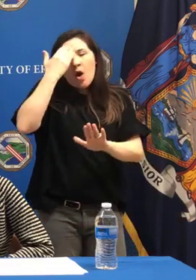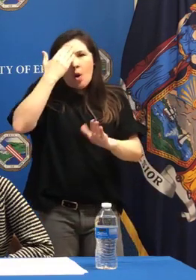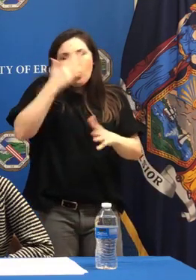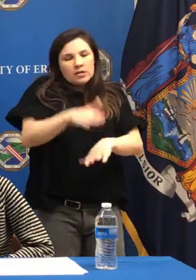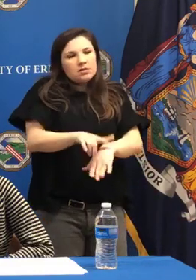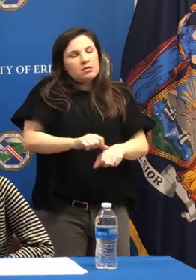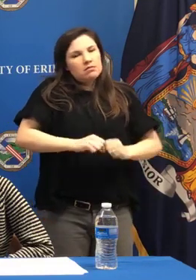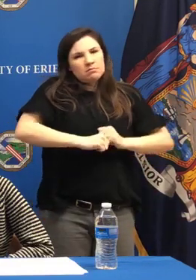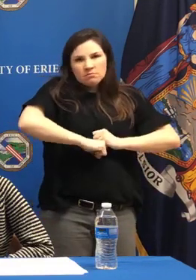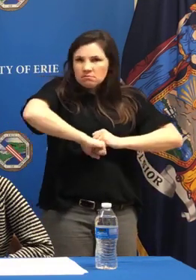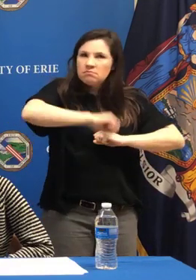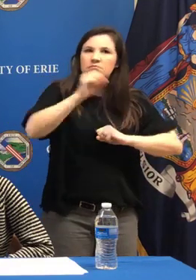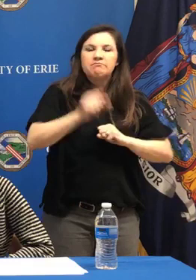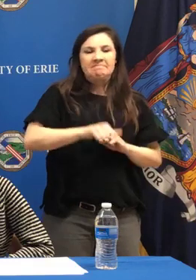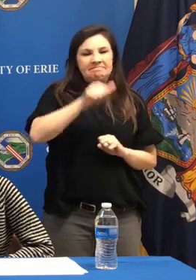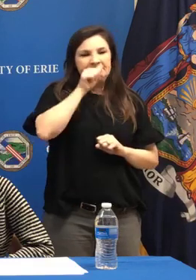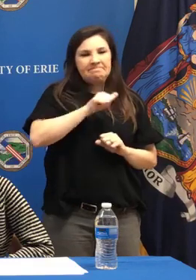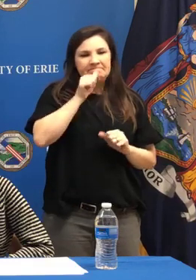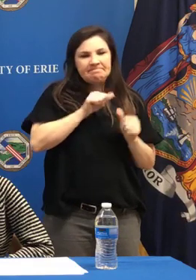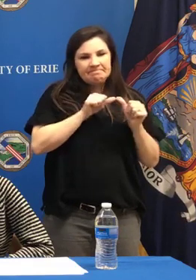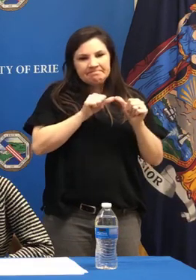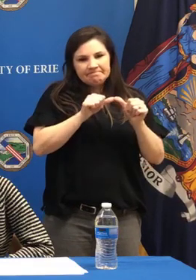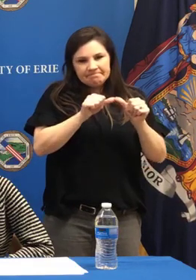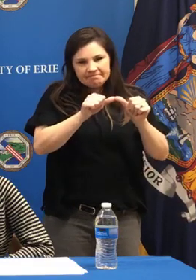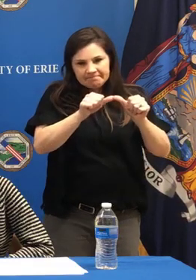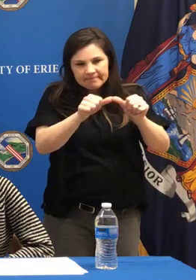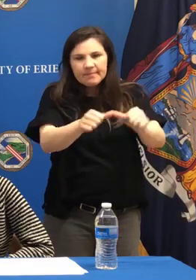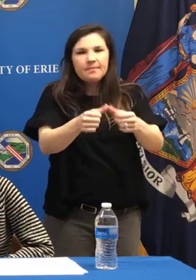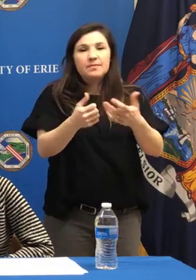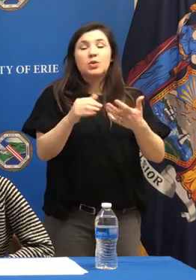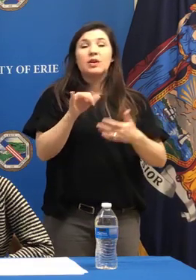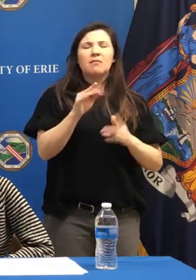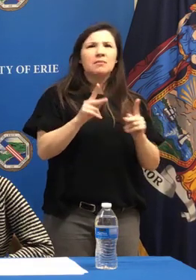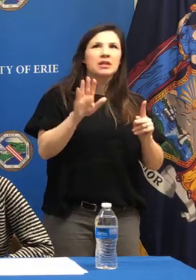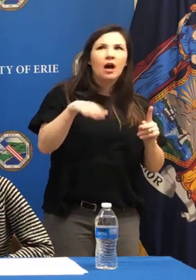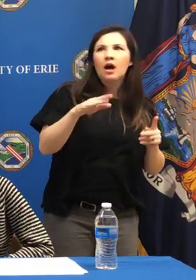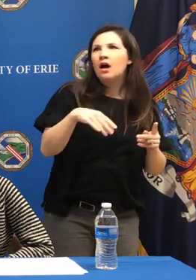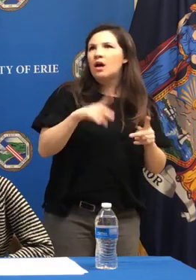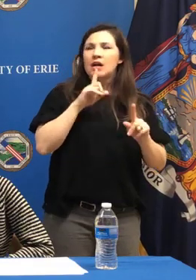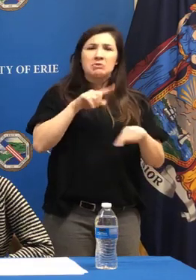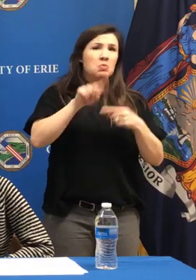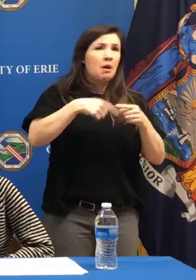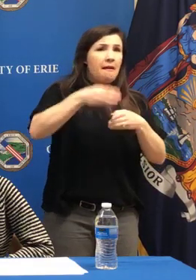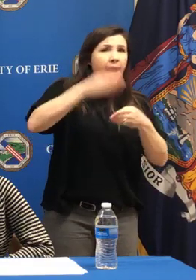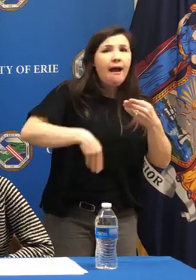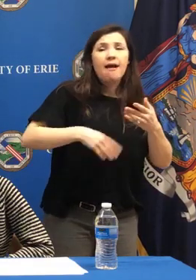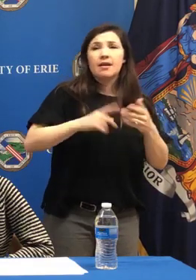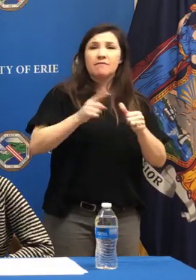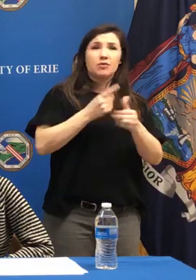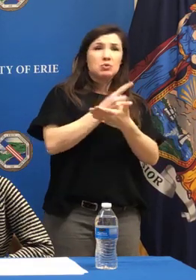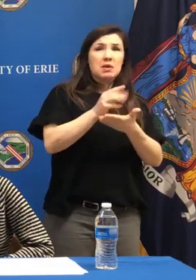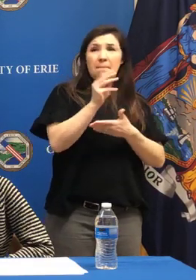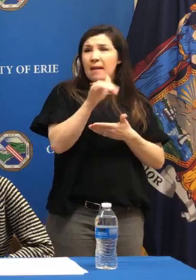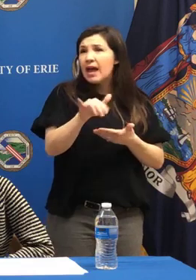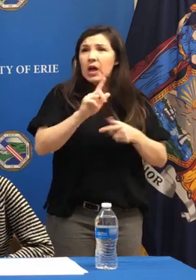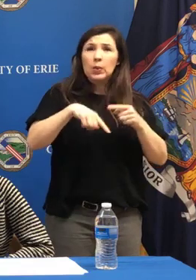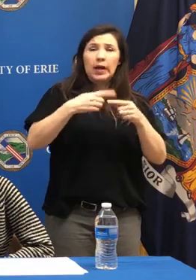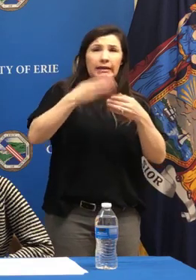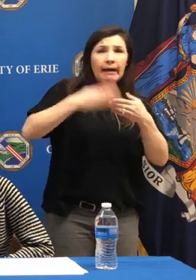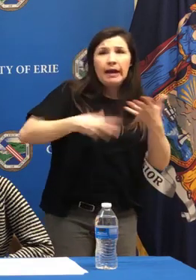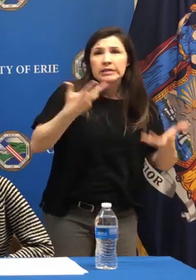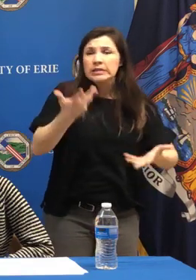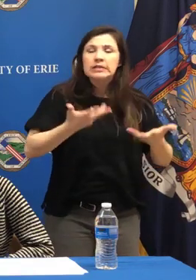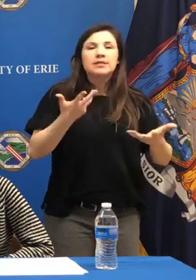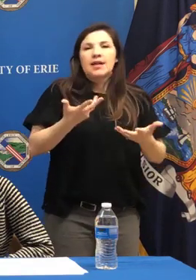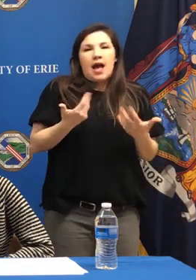marathon. And if people are looking for an answer to say that this is going to end next week or the first week of May, I wish I could give them that answer, but I